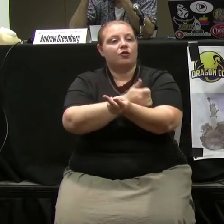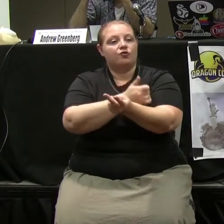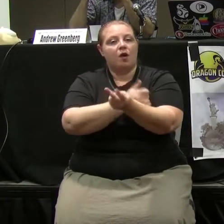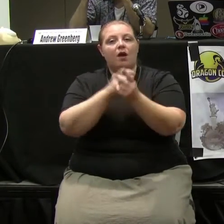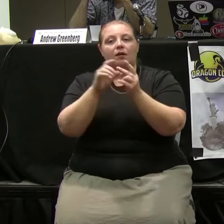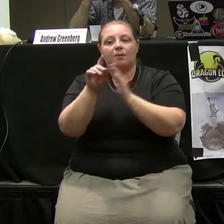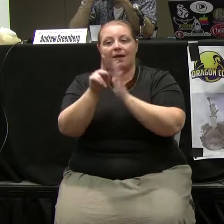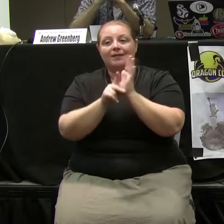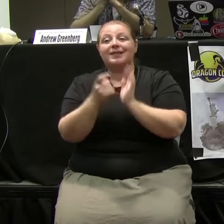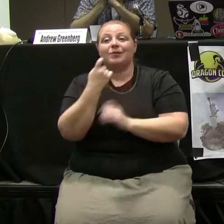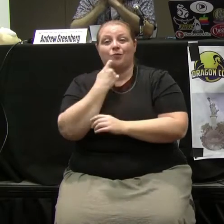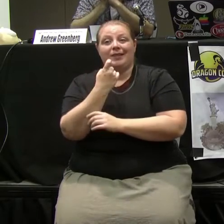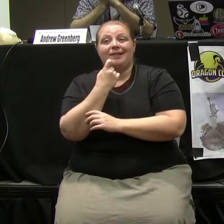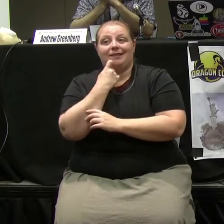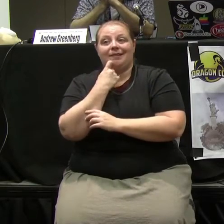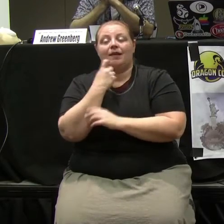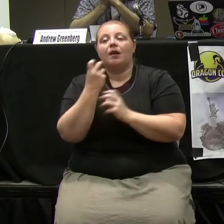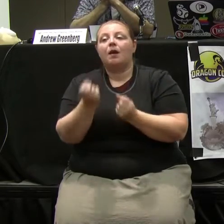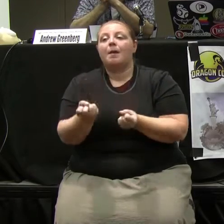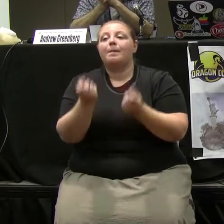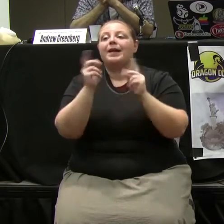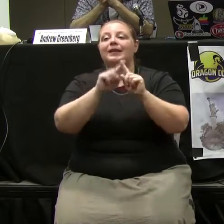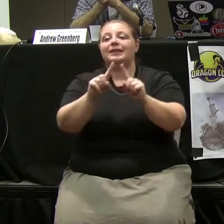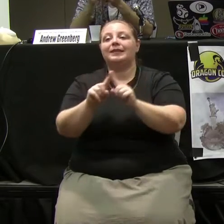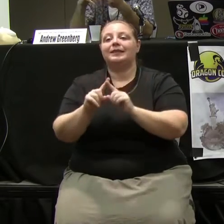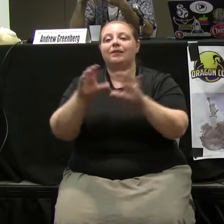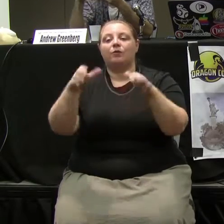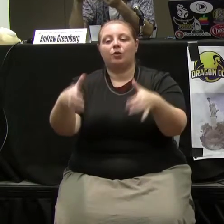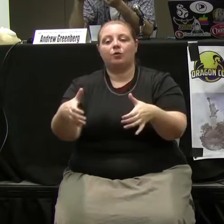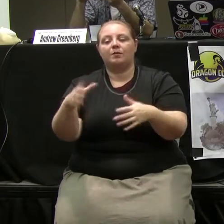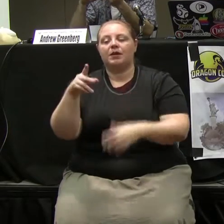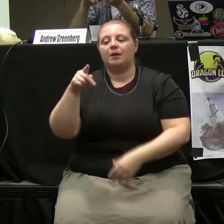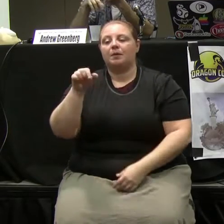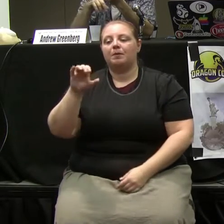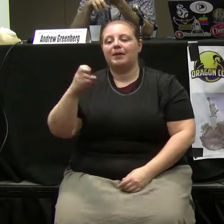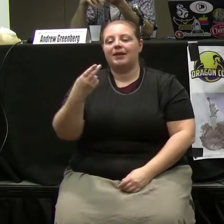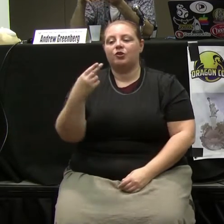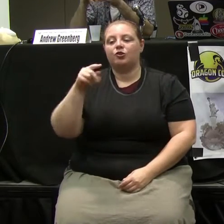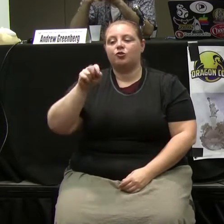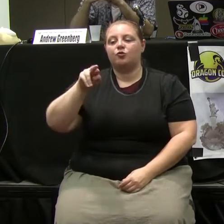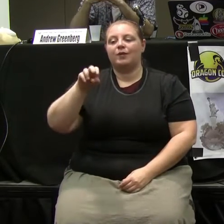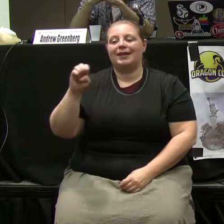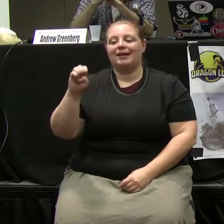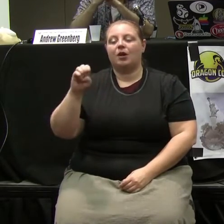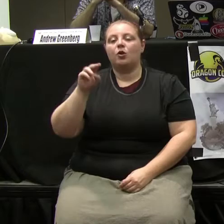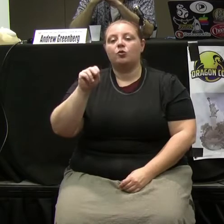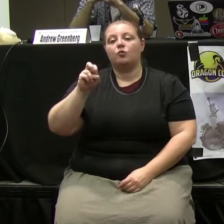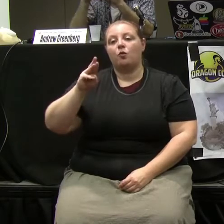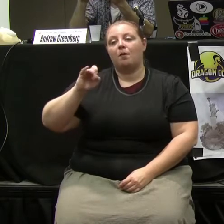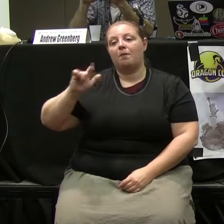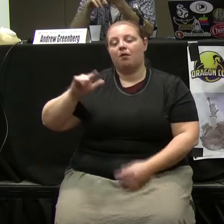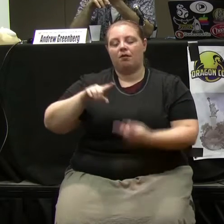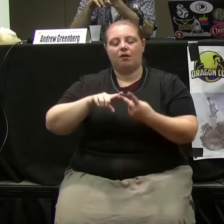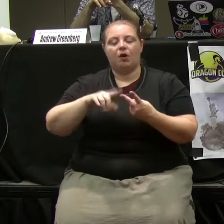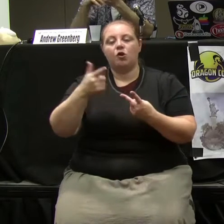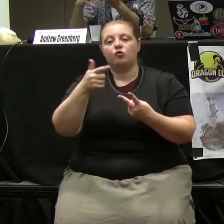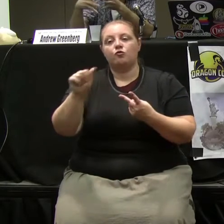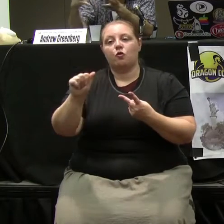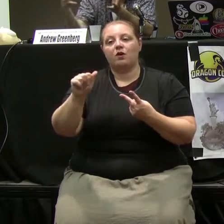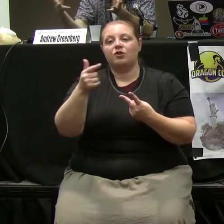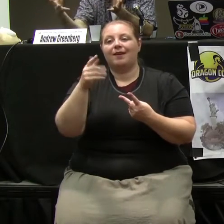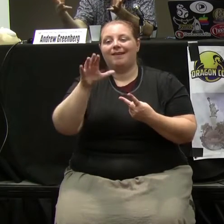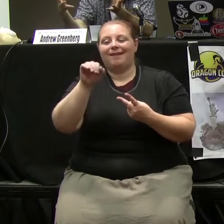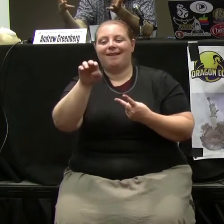ones in Georgia recently, where there are a number of different groups, Peachtree Normal, Georgia Care,